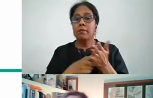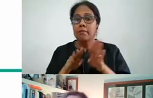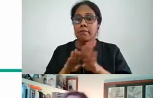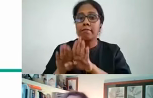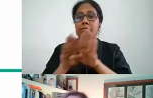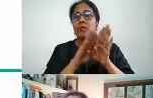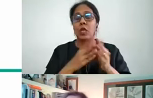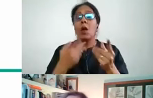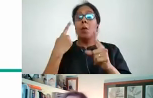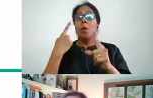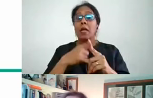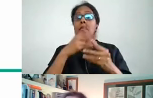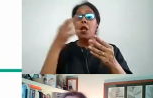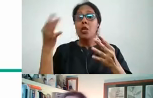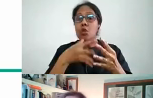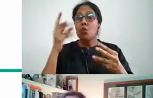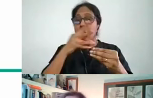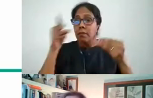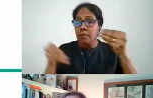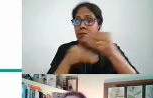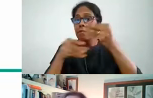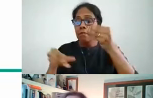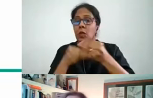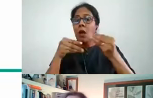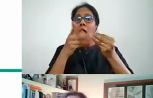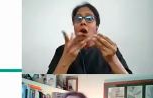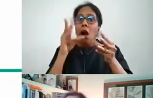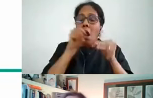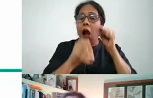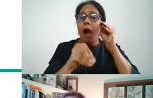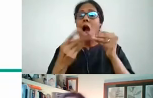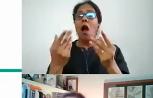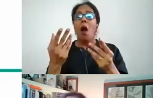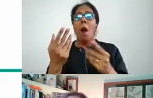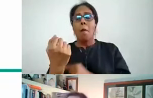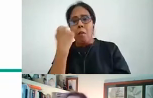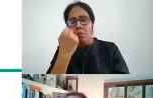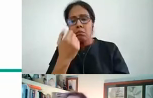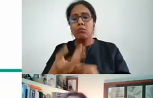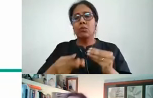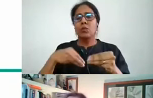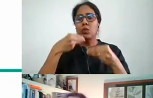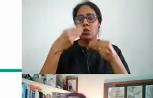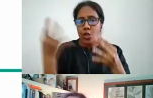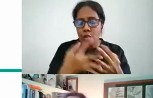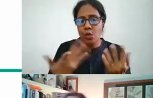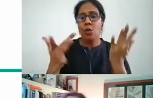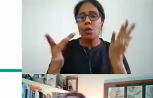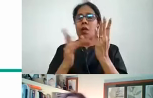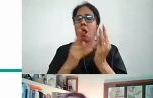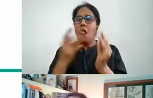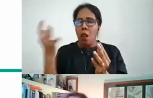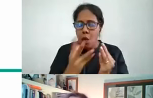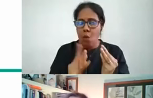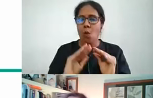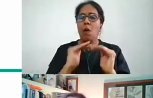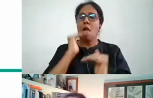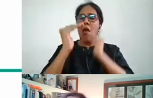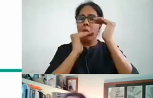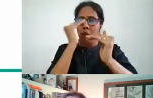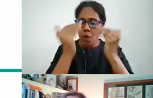standard with new capabilities. And continue to improve the technology curve along those,